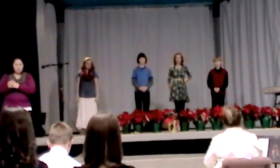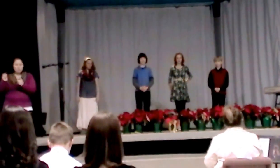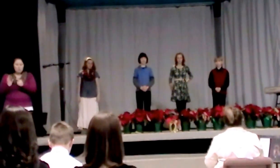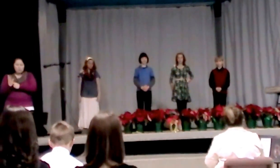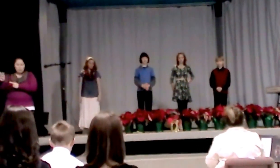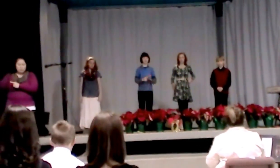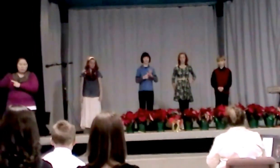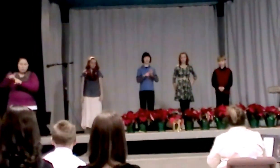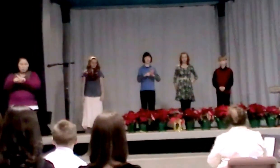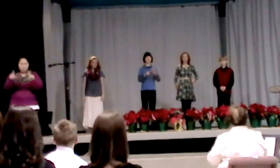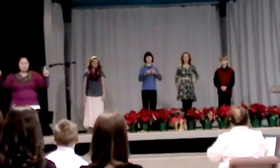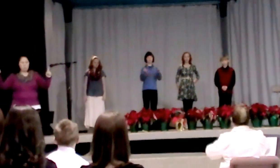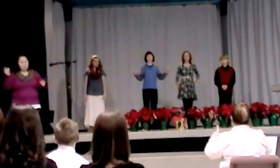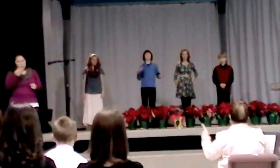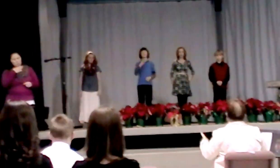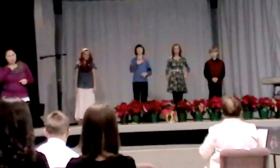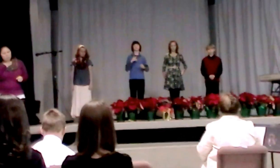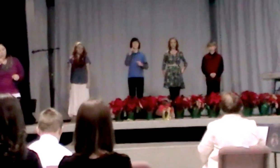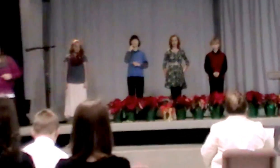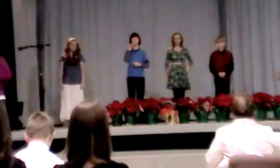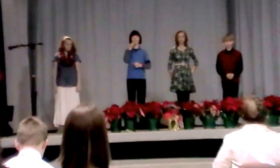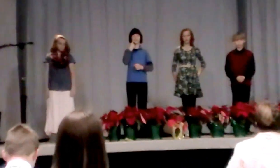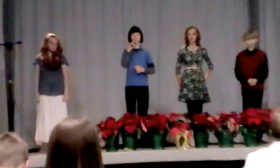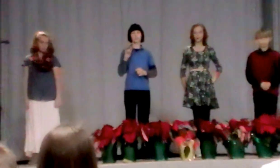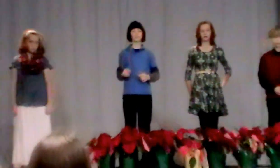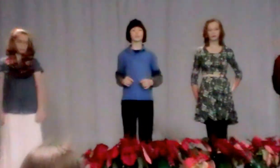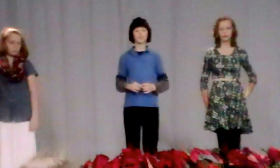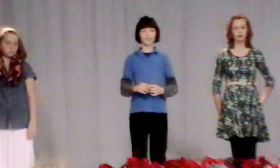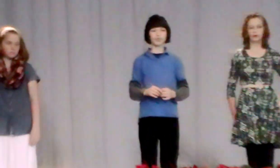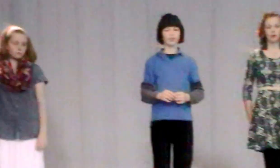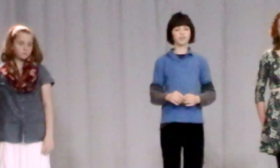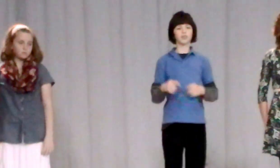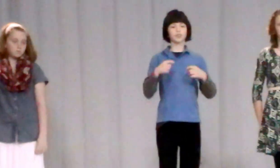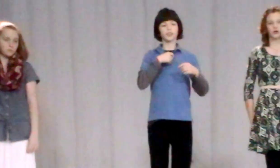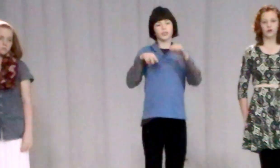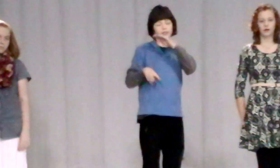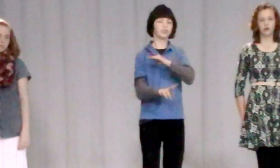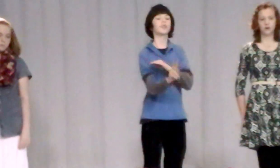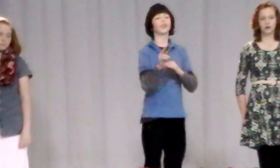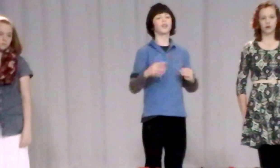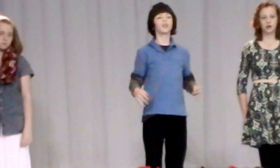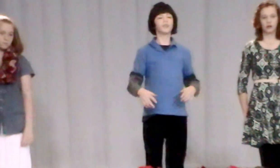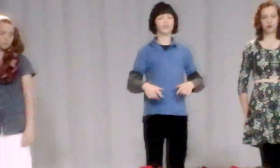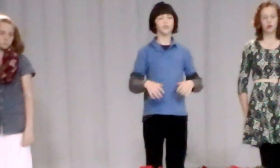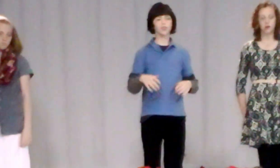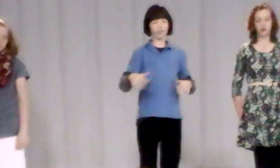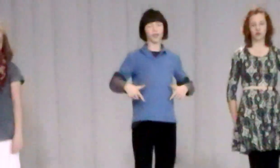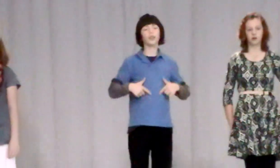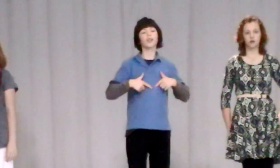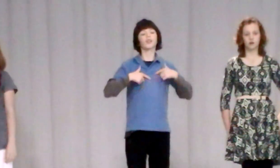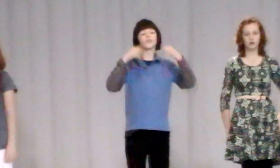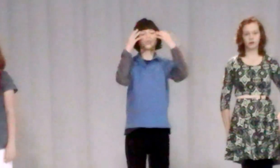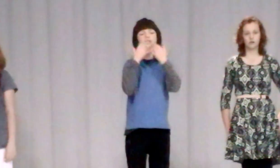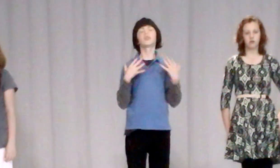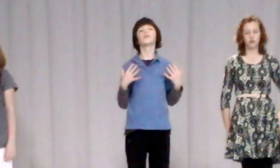Myrrh is mine, it's bitter perfume, raised the life of gathering bloom,